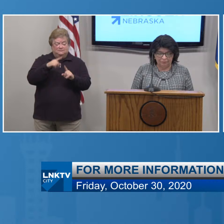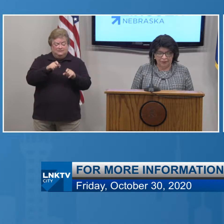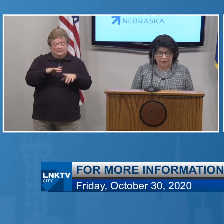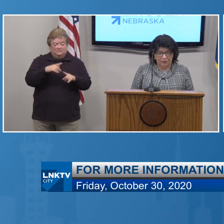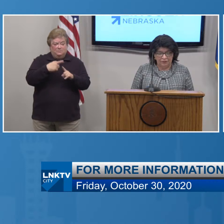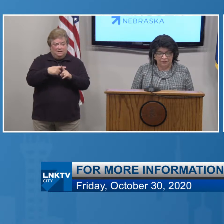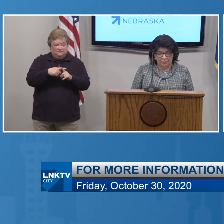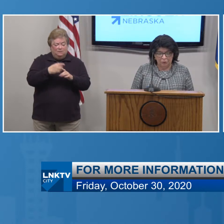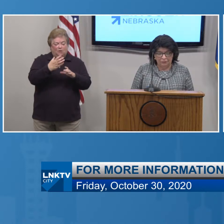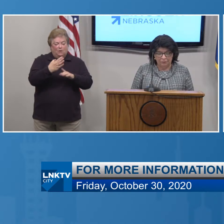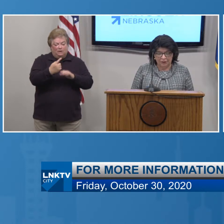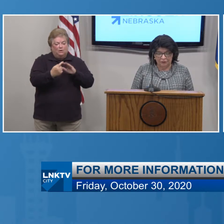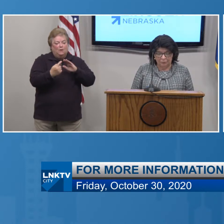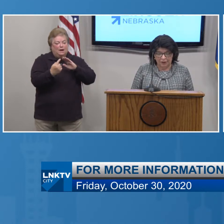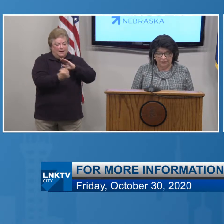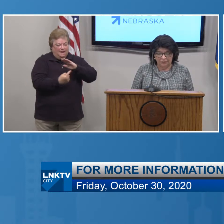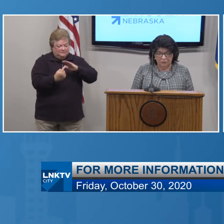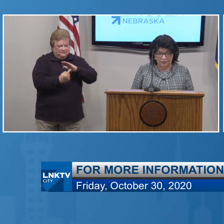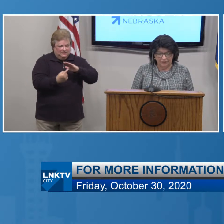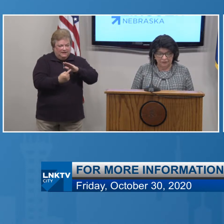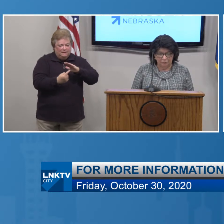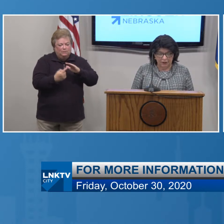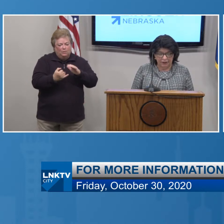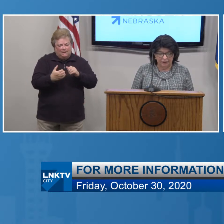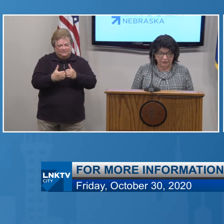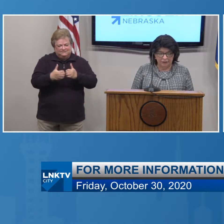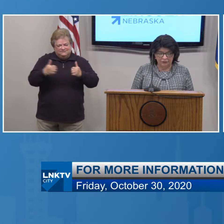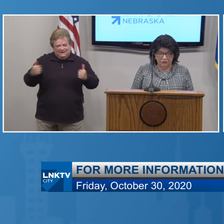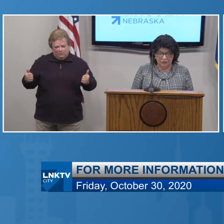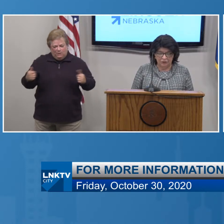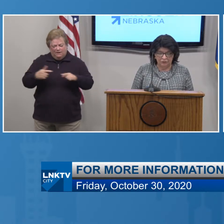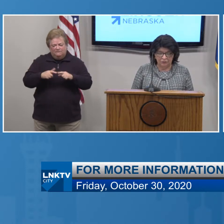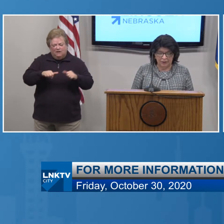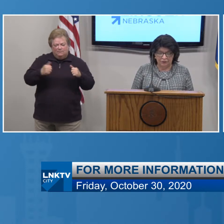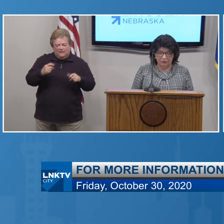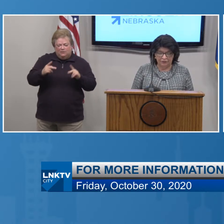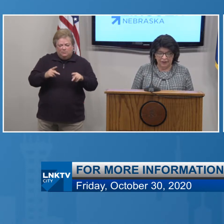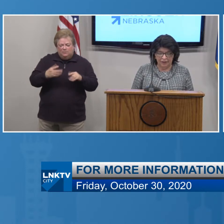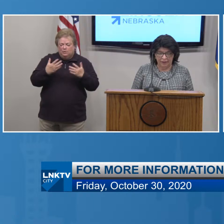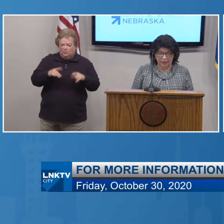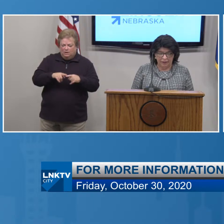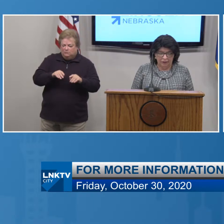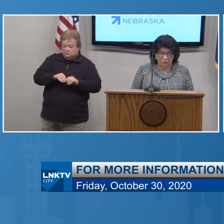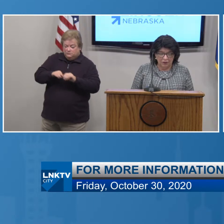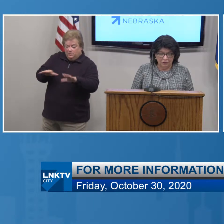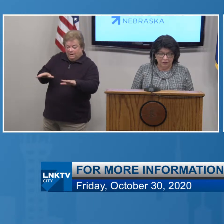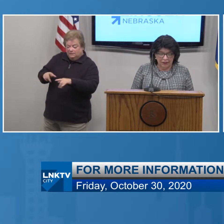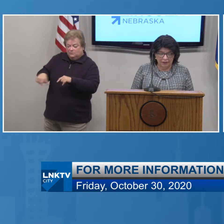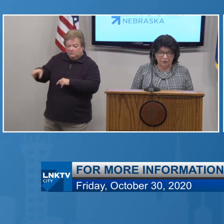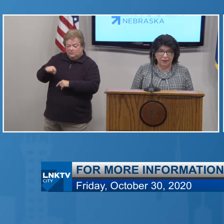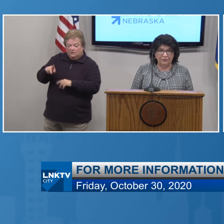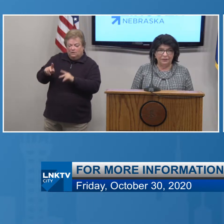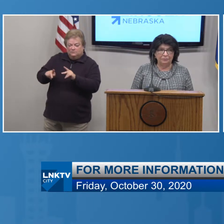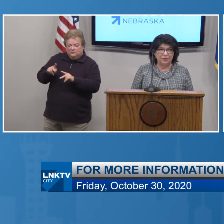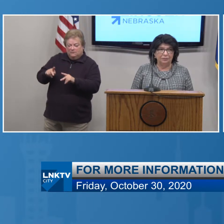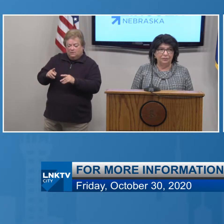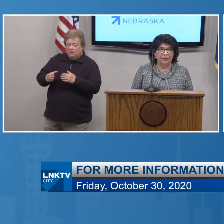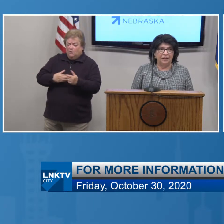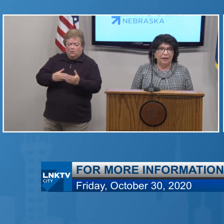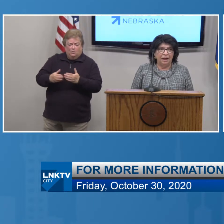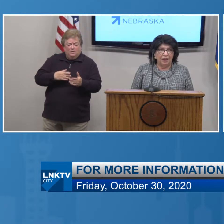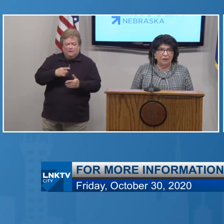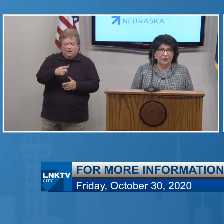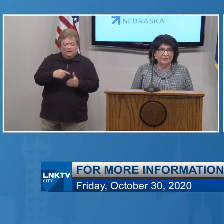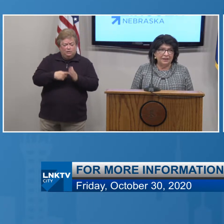isolate, to separate from others because the risk of spreading the virus to those around you is high, whether or not you have